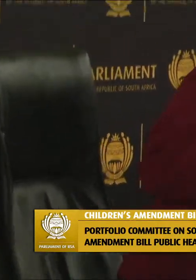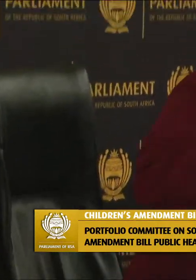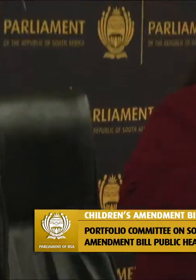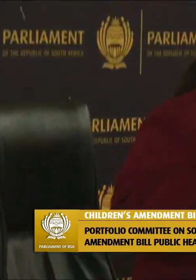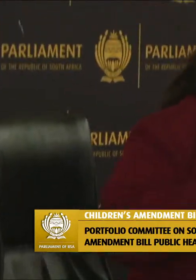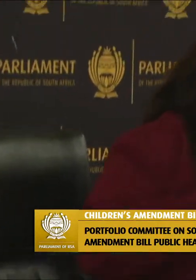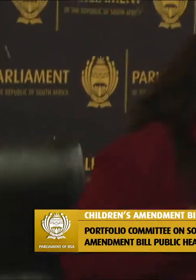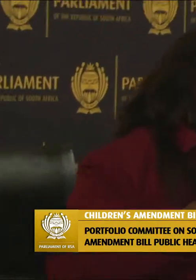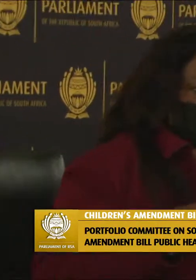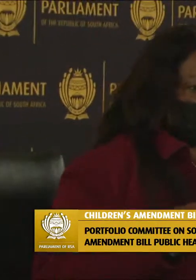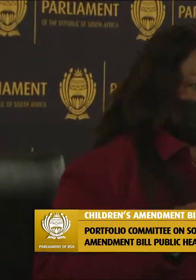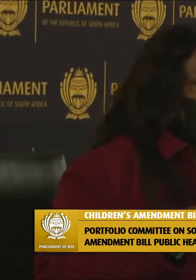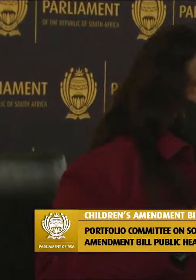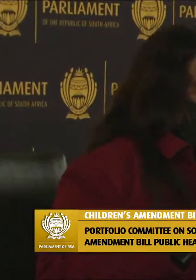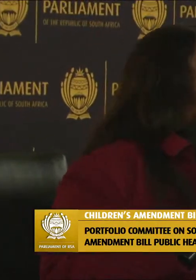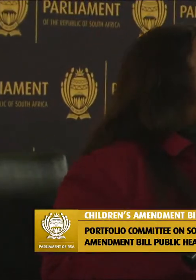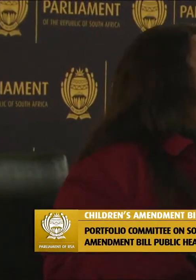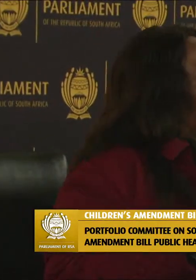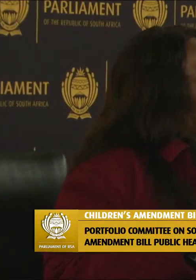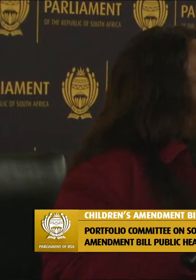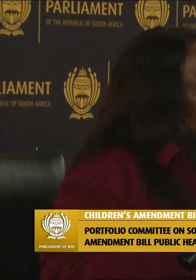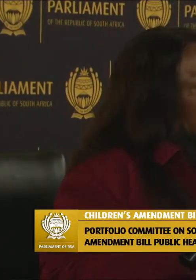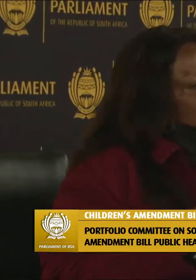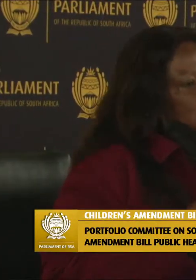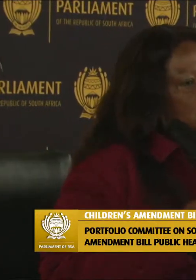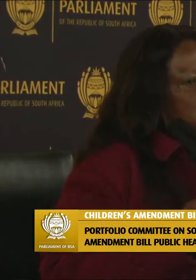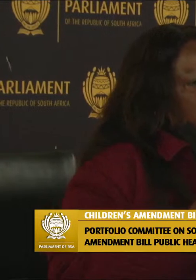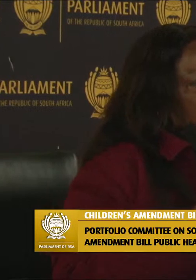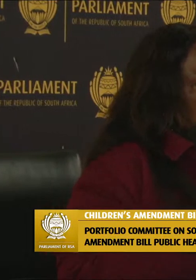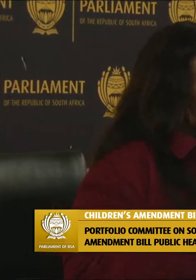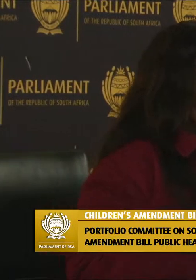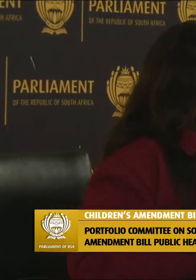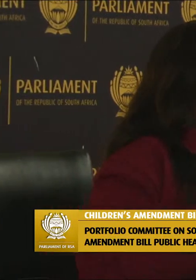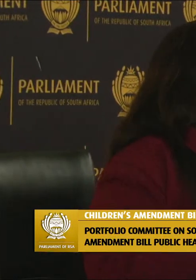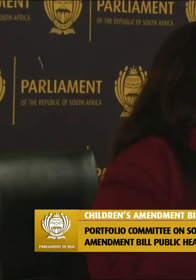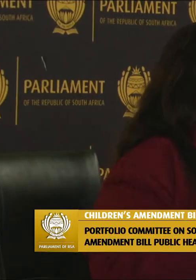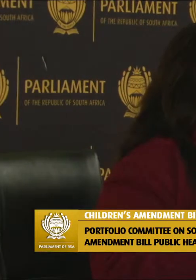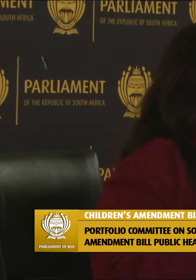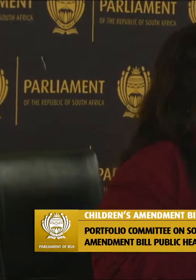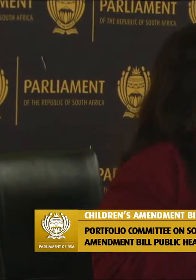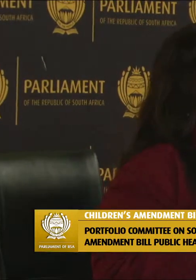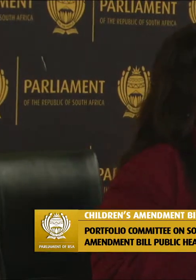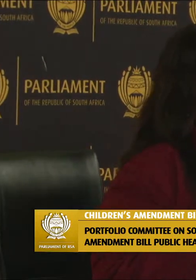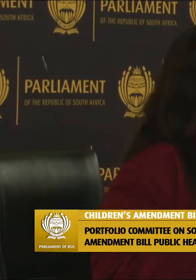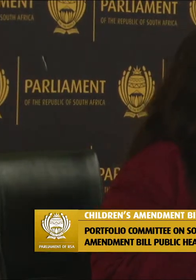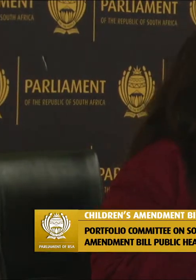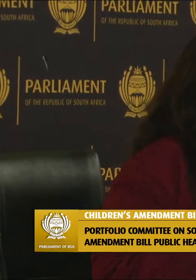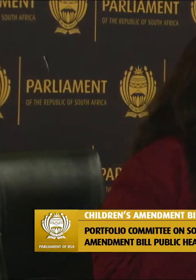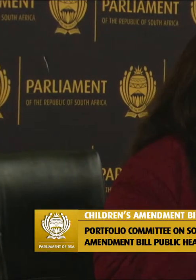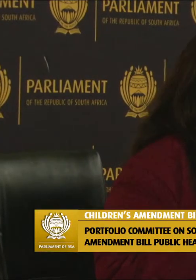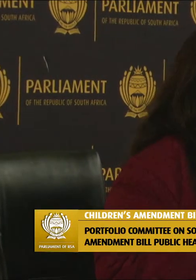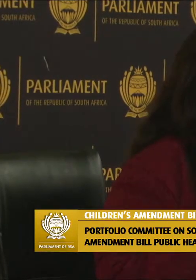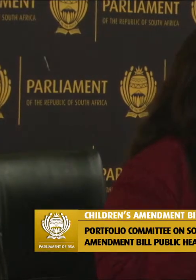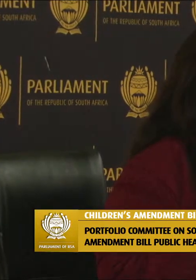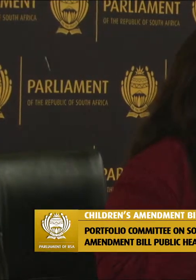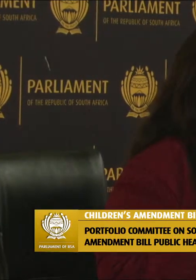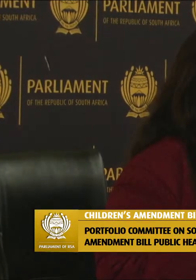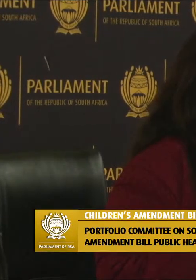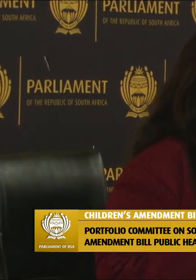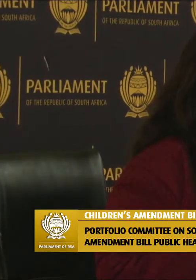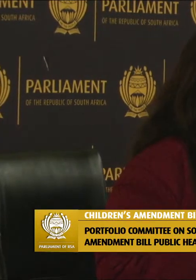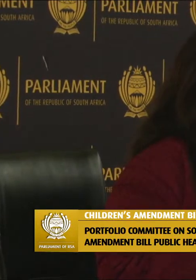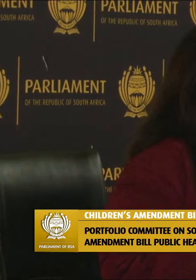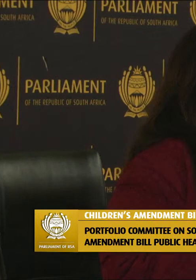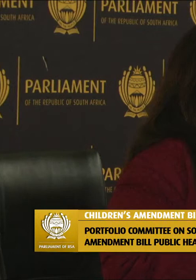Thank you, honorable members. Mine is just to thank everyone who